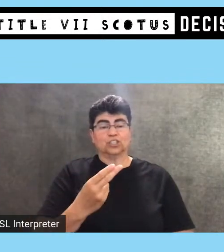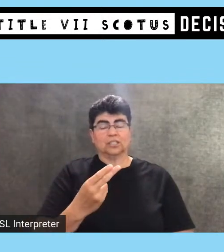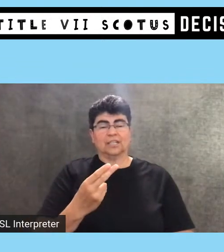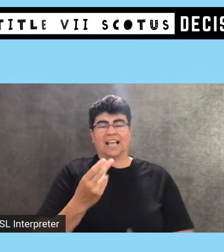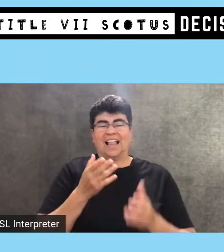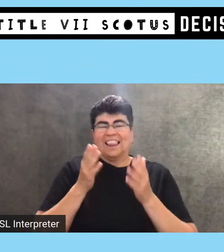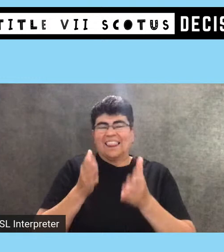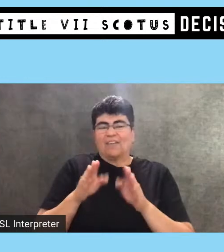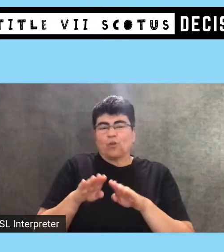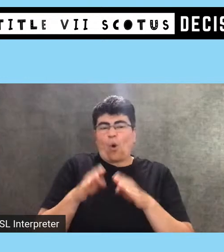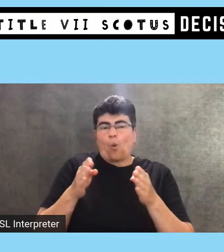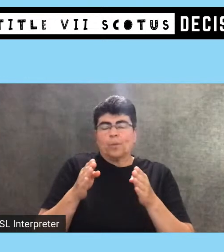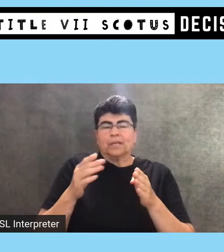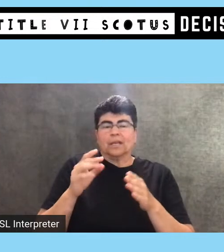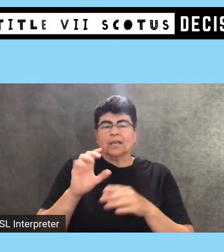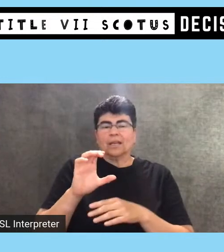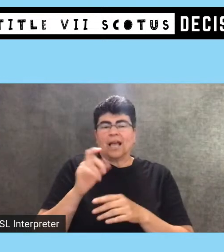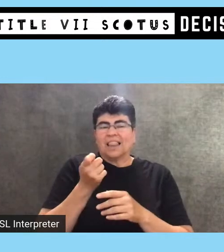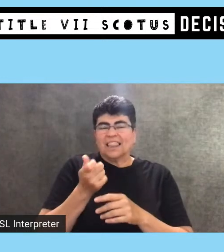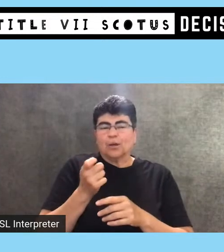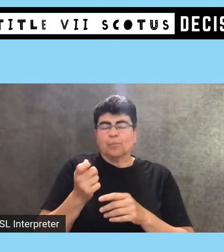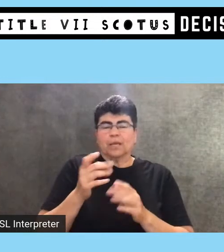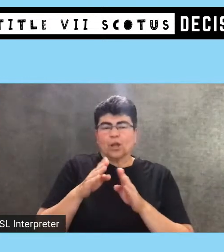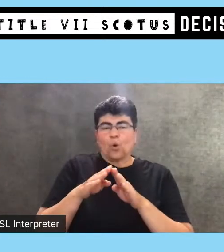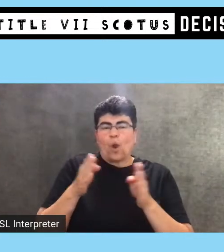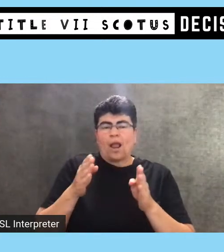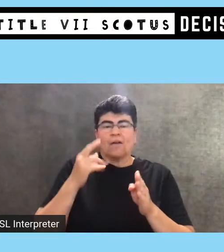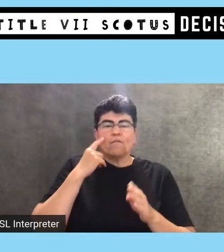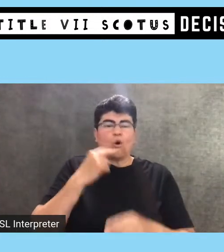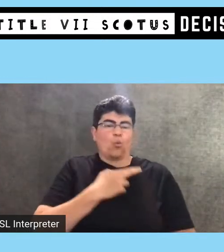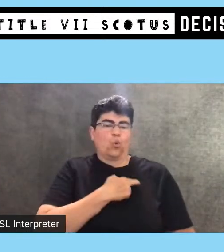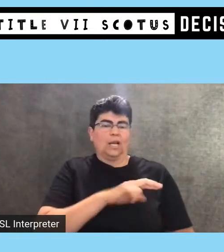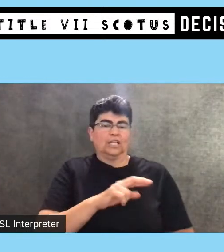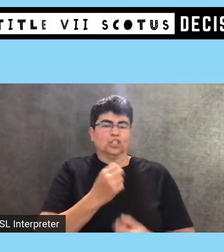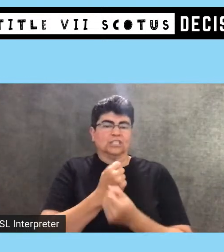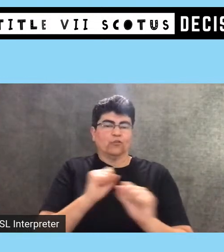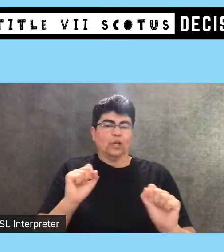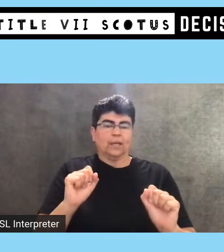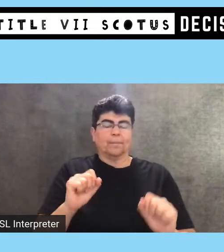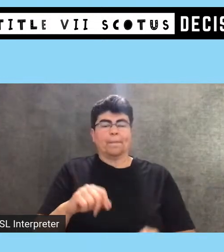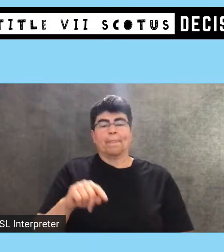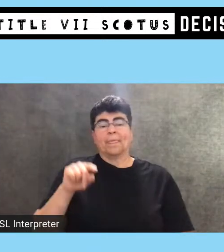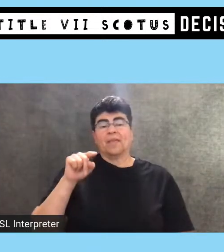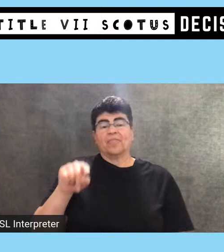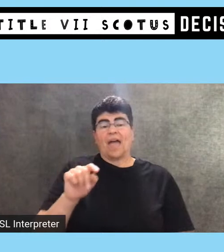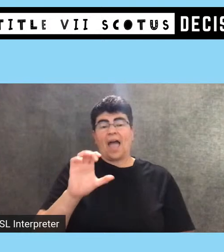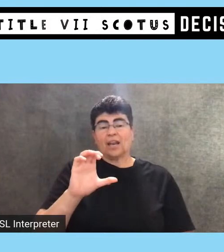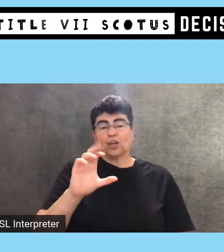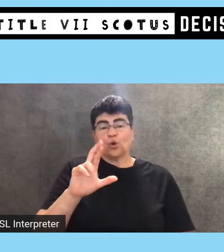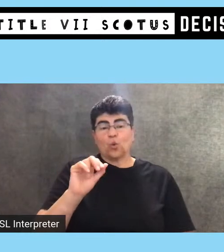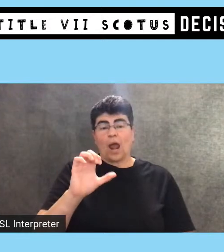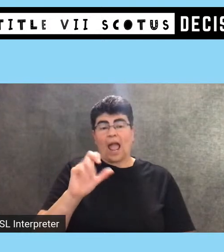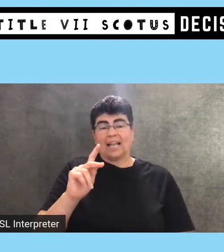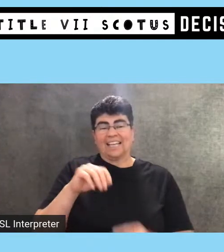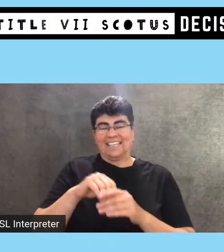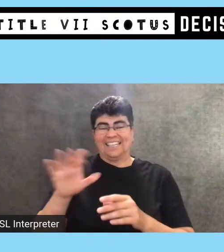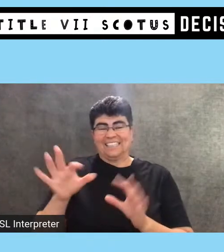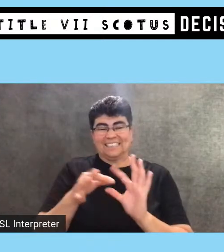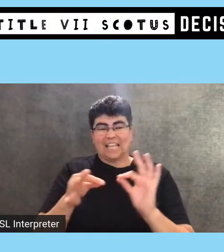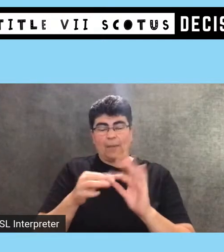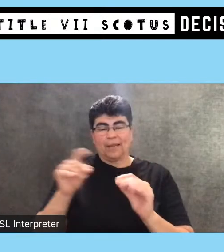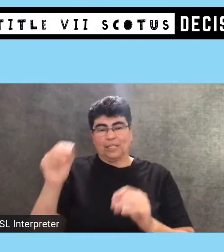crack for religious freedom. So that little crack in his statement, in his